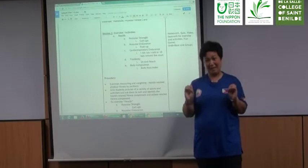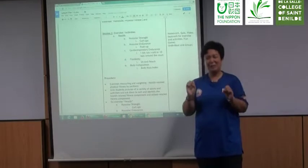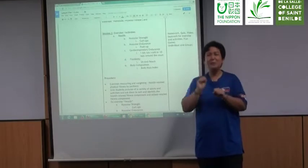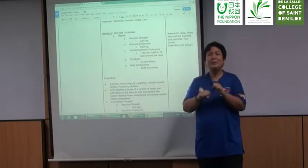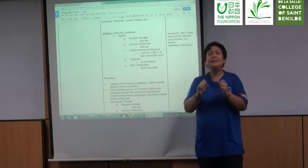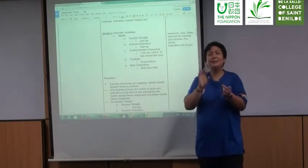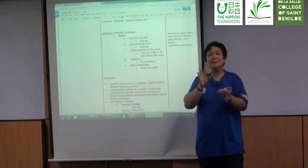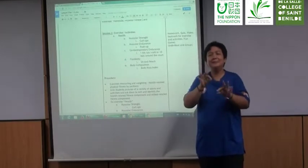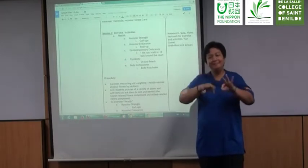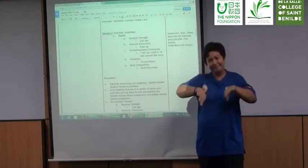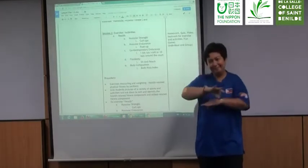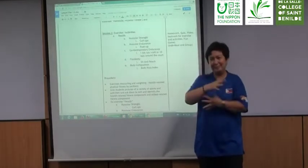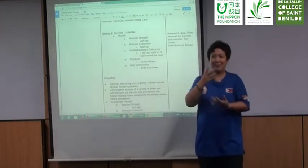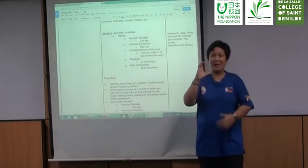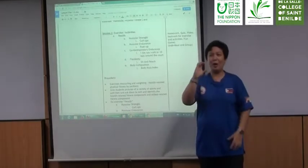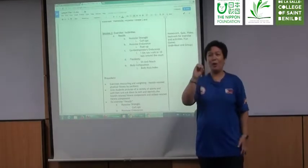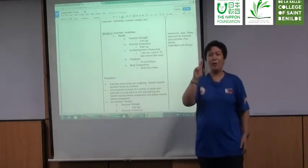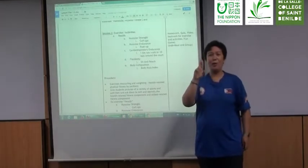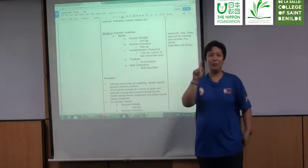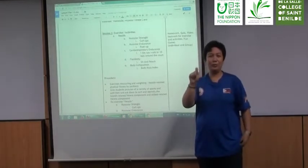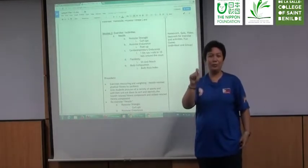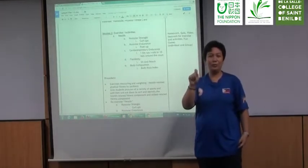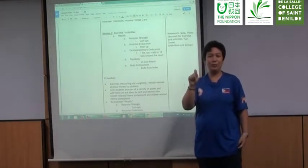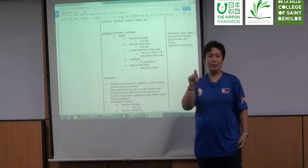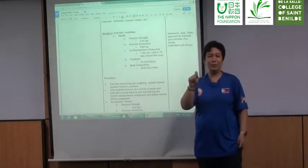to test their endurance.